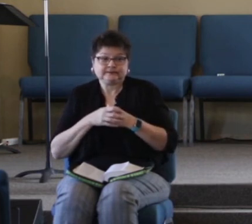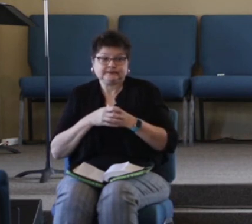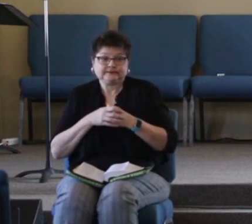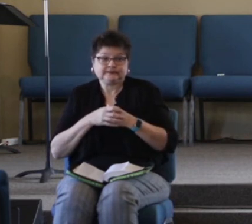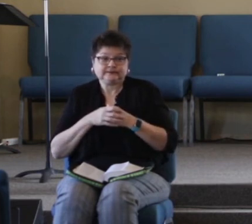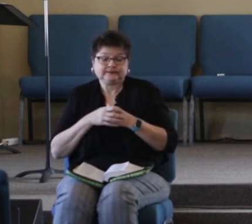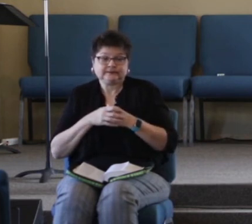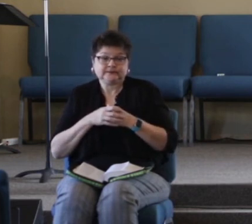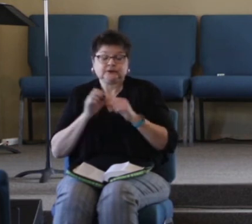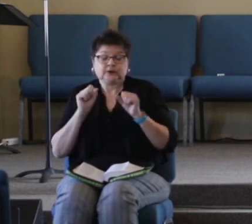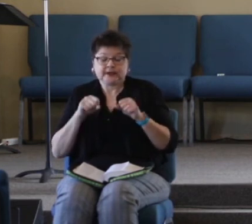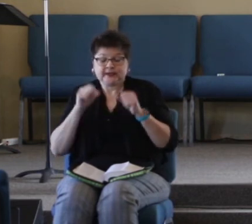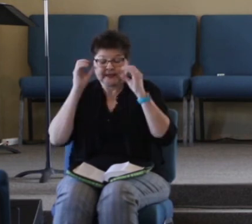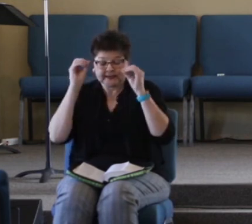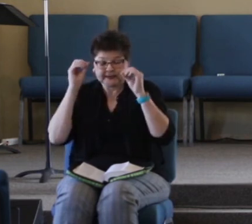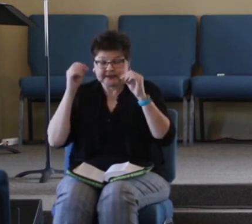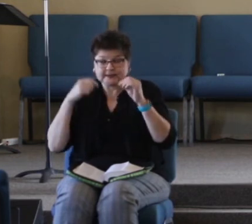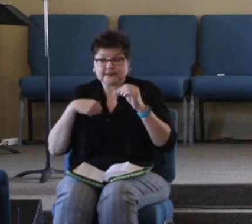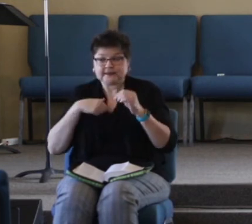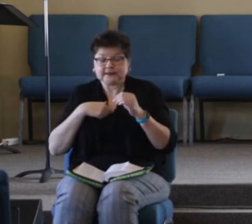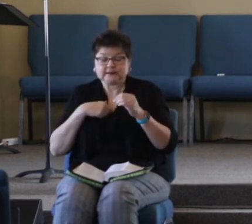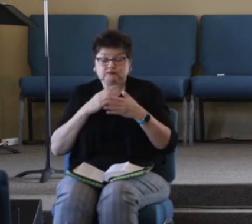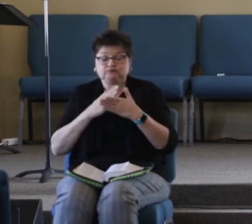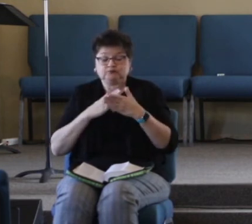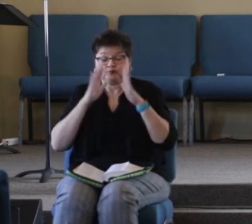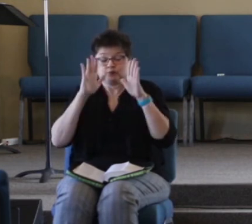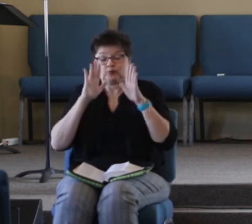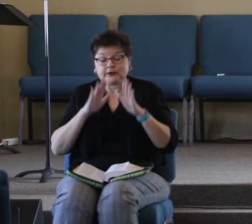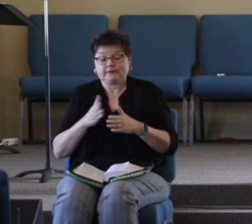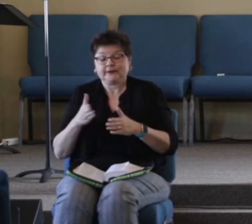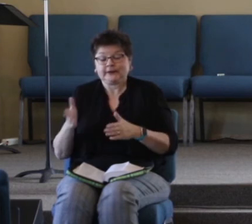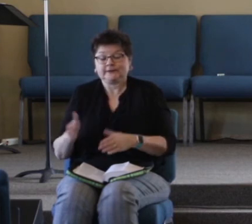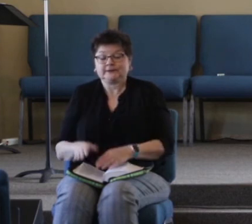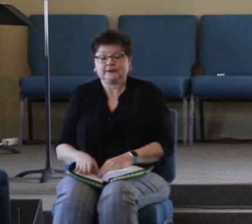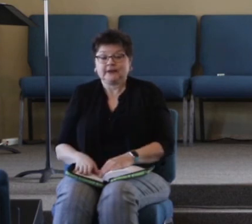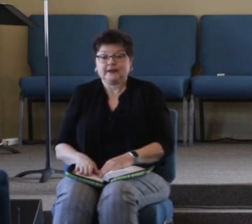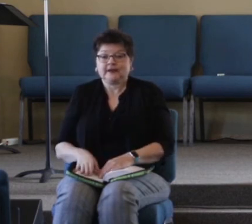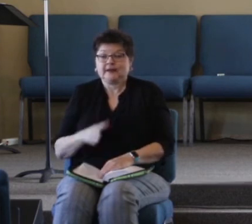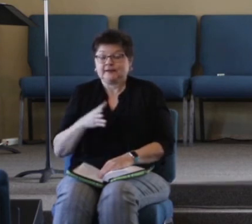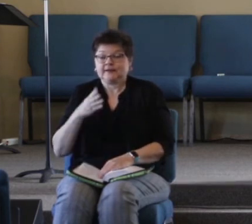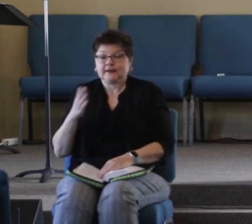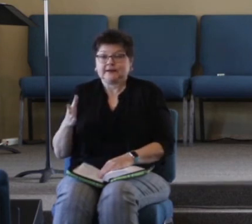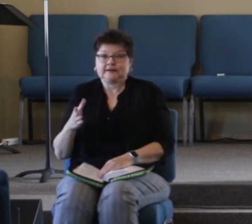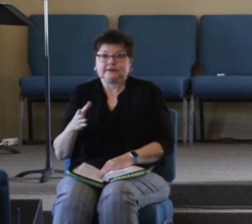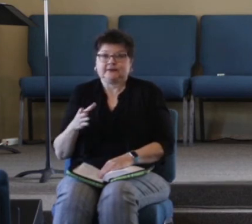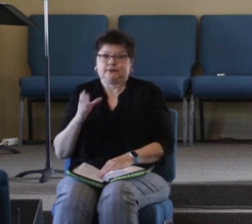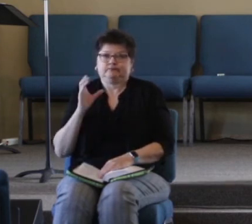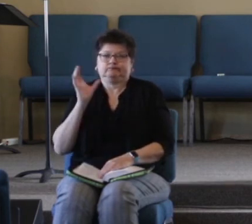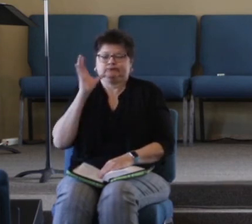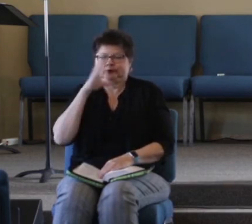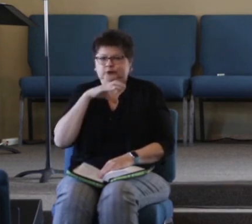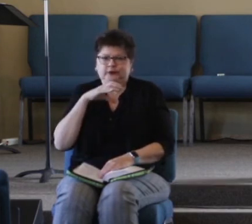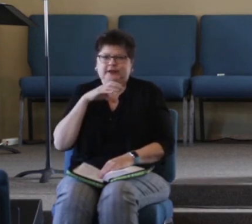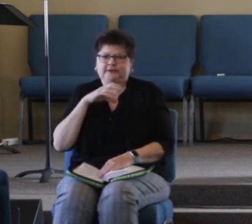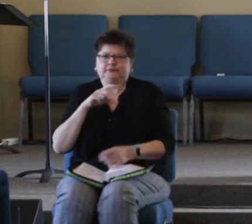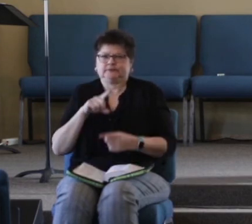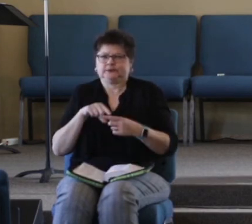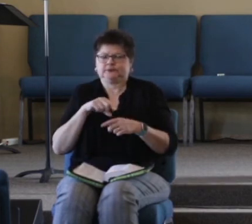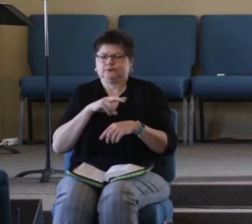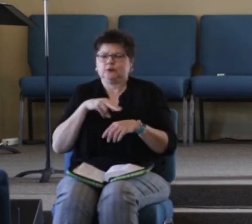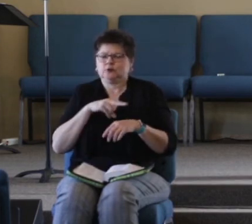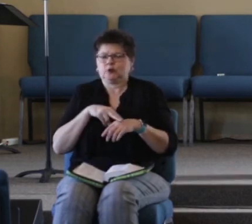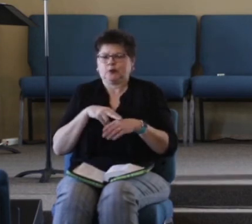so that he could teach us some wonderful things. Things that, again, are foreign to the normal way of life. He